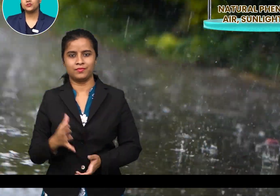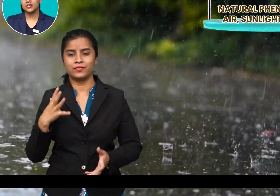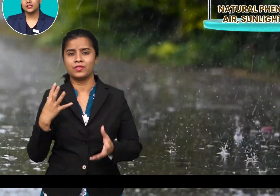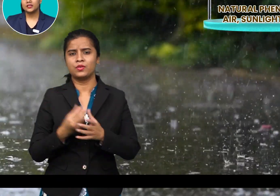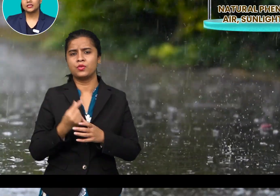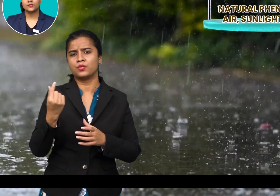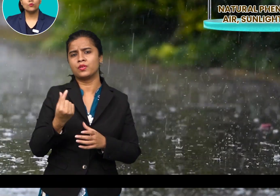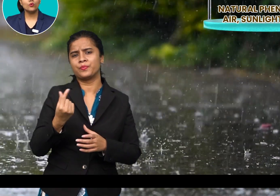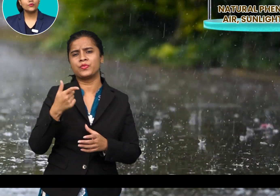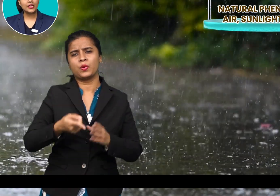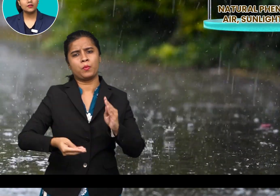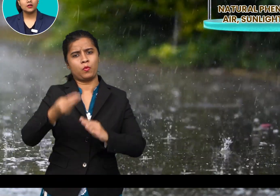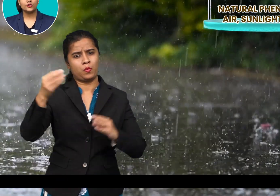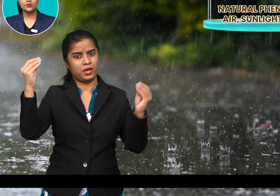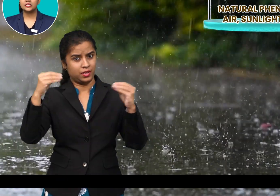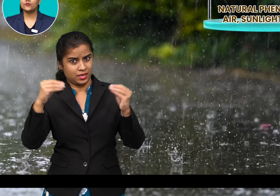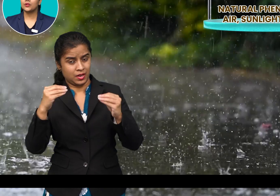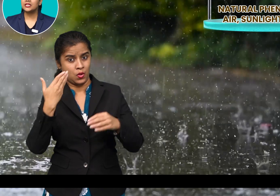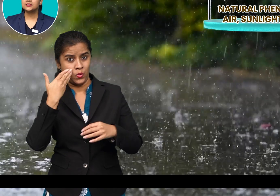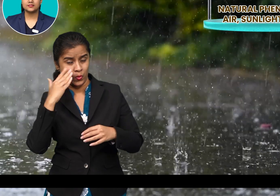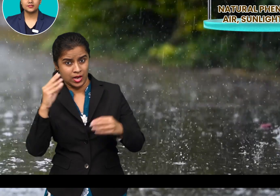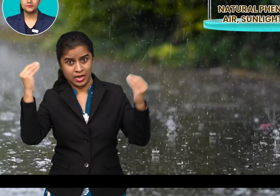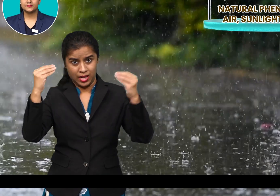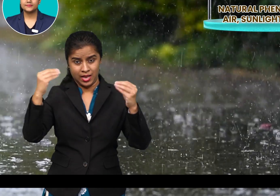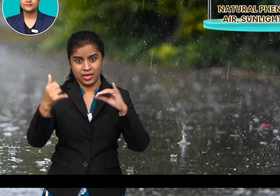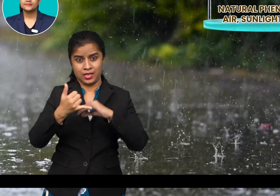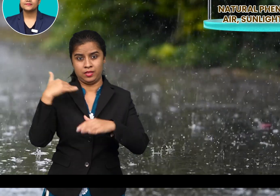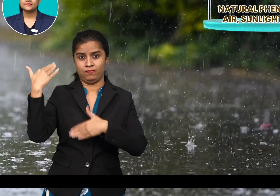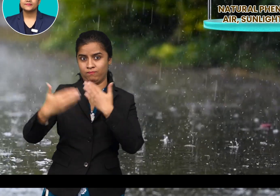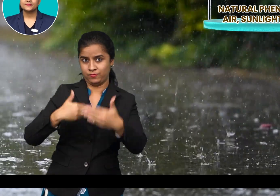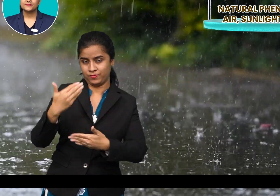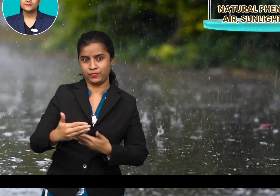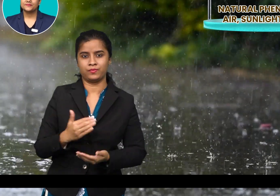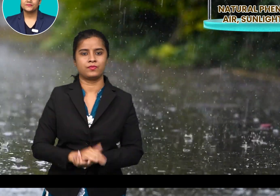We usually get more rain during the rainy season.